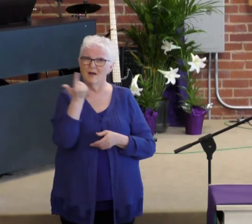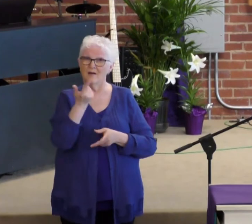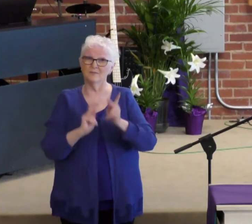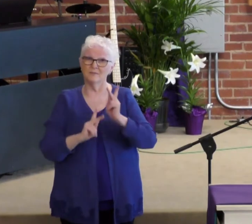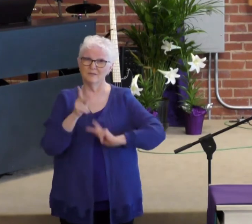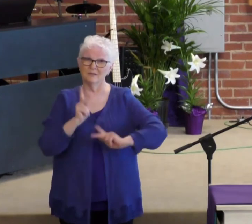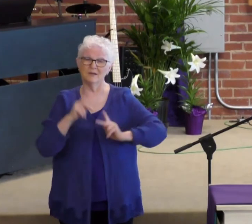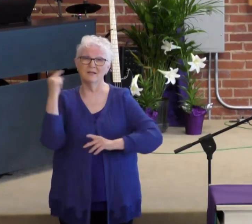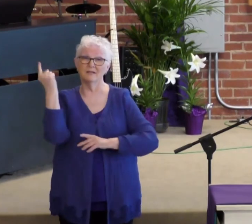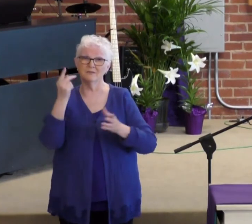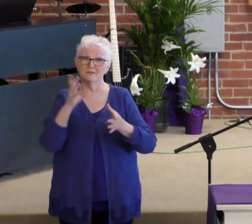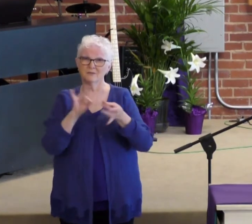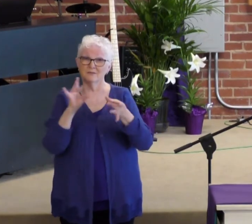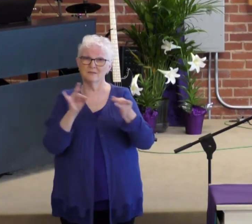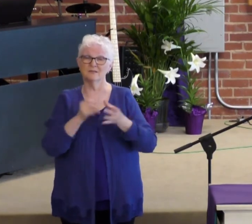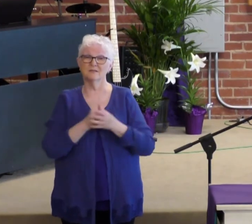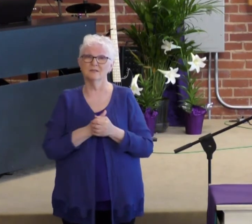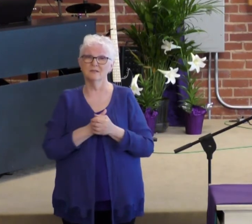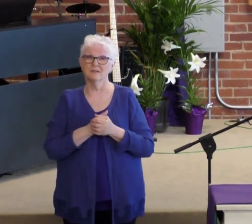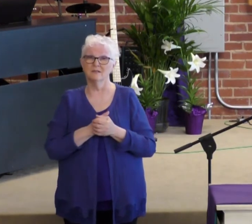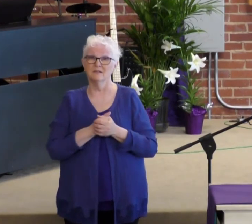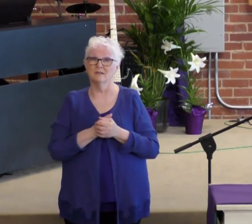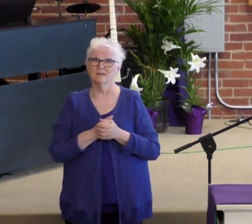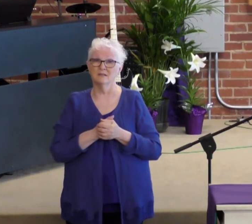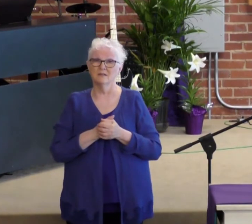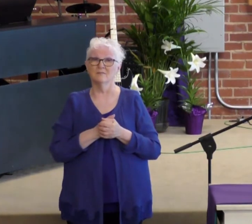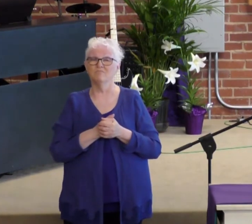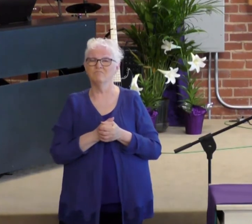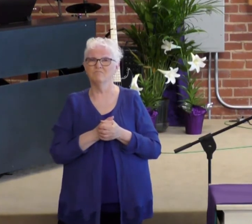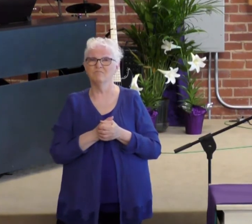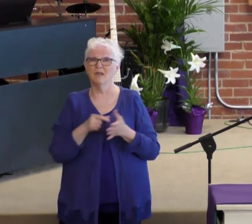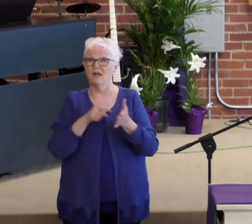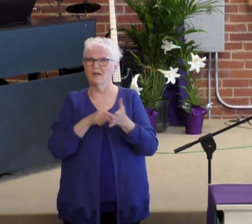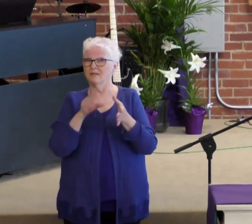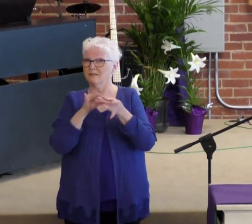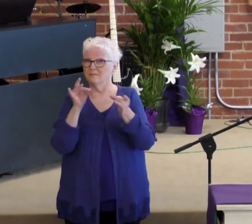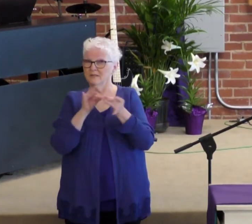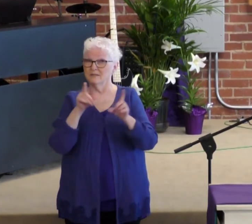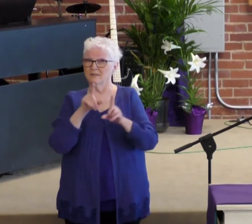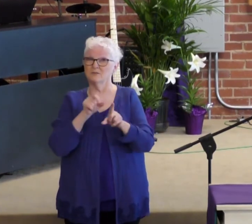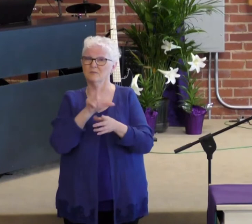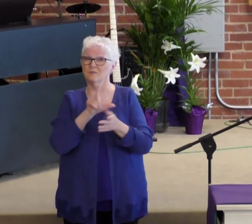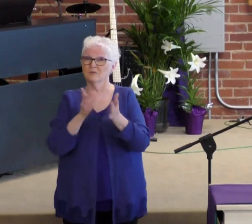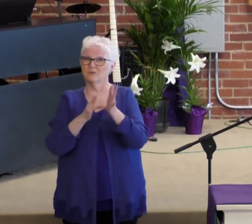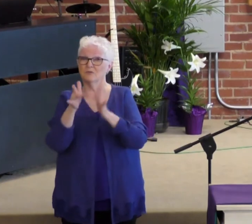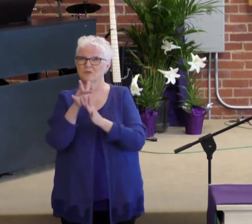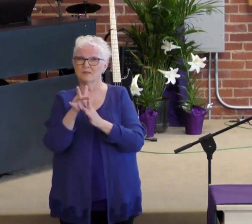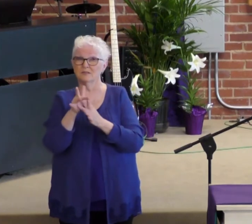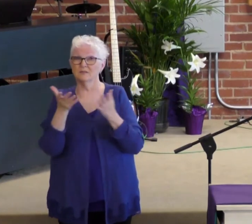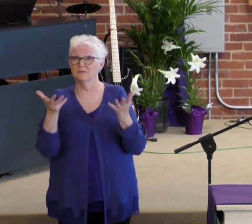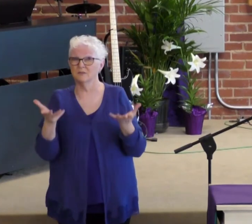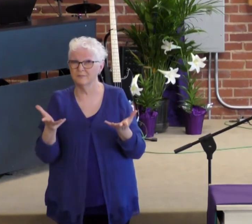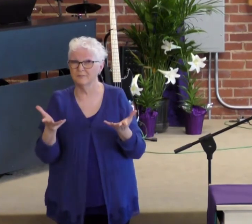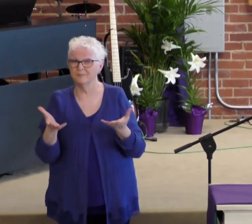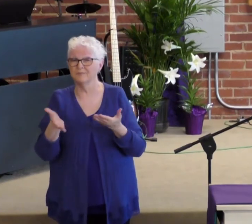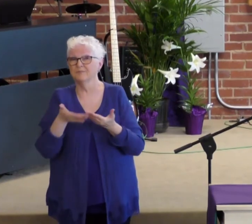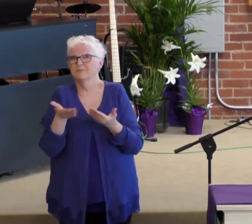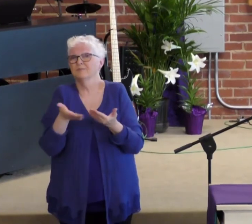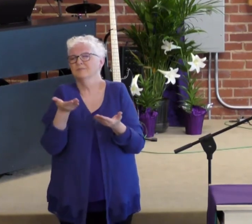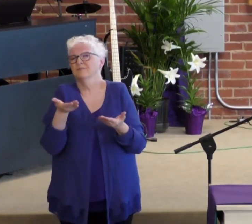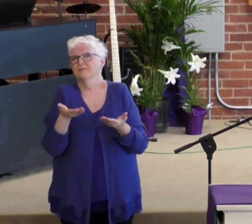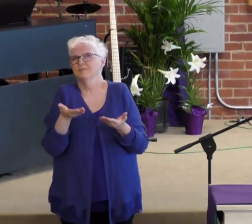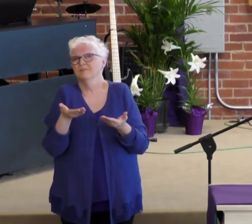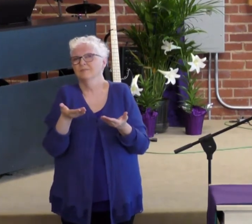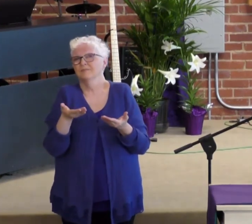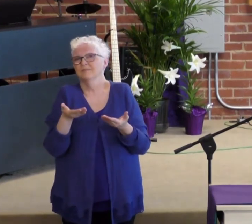eternal message. And what this message from the Lord Jesus is, simply put,